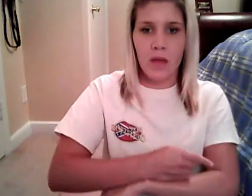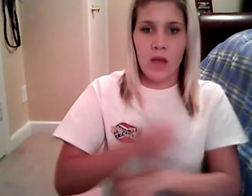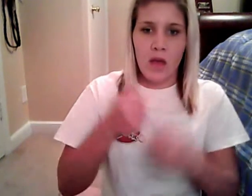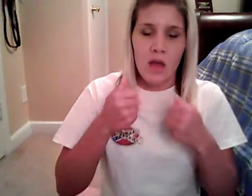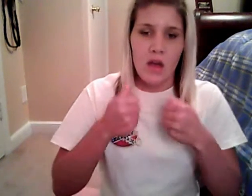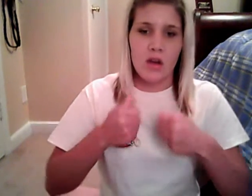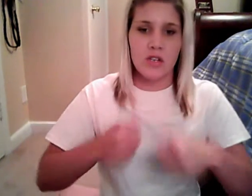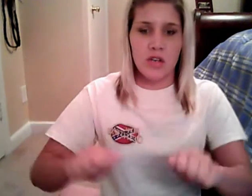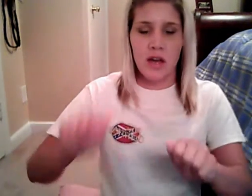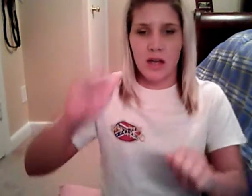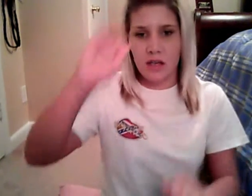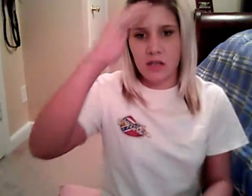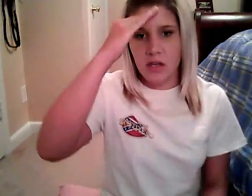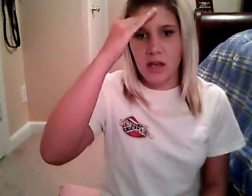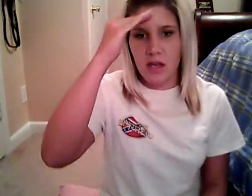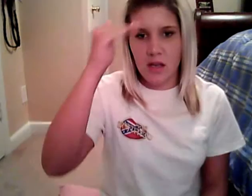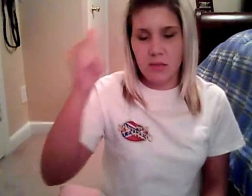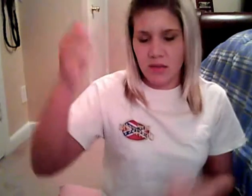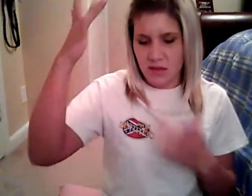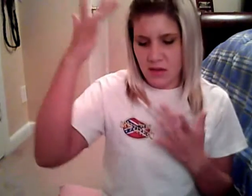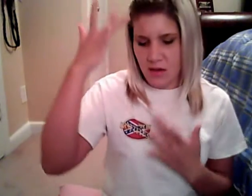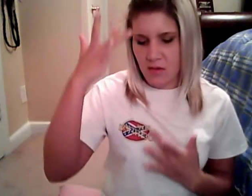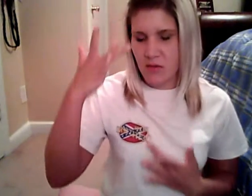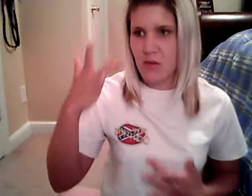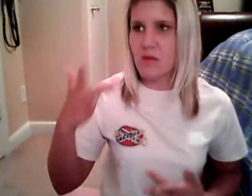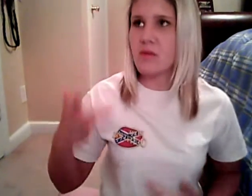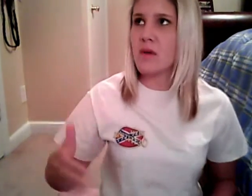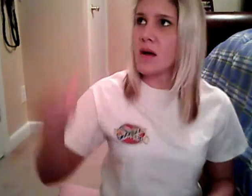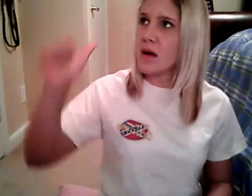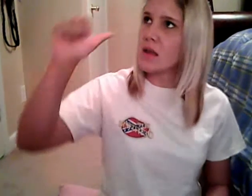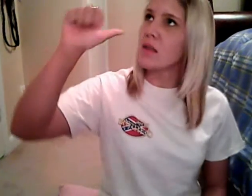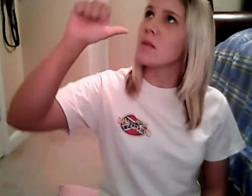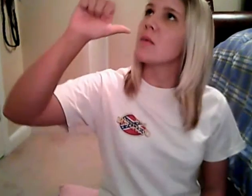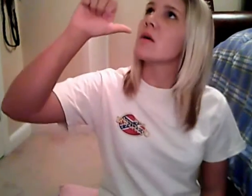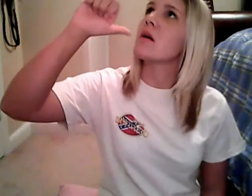or try to drown my sorrow at the bar.